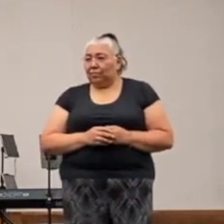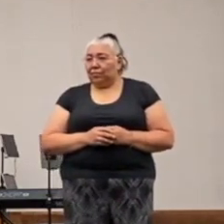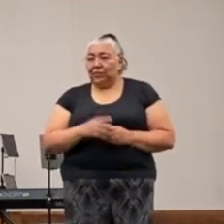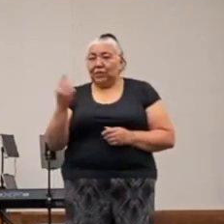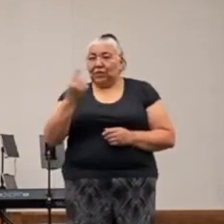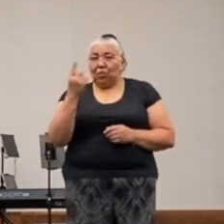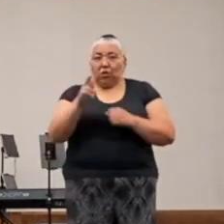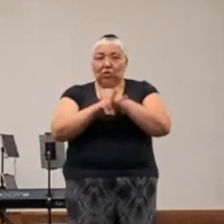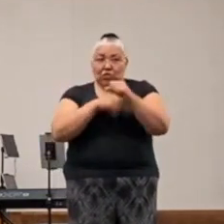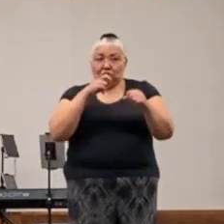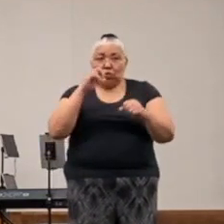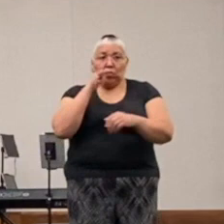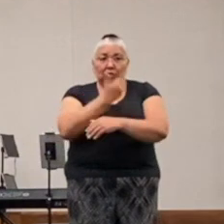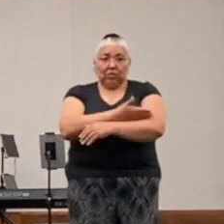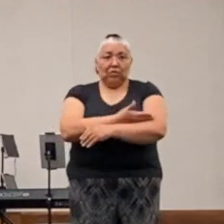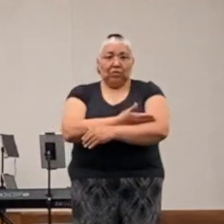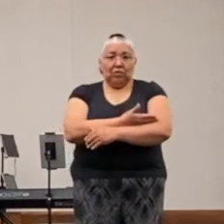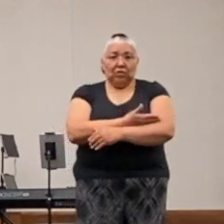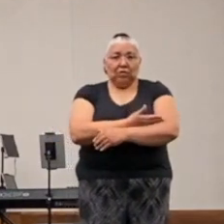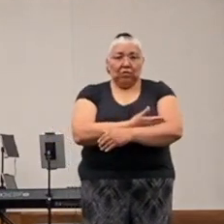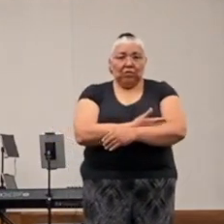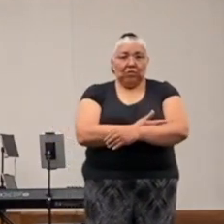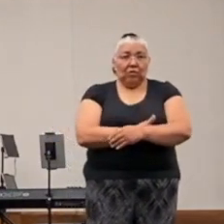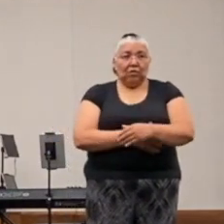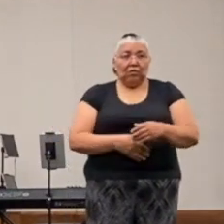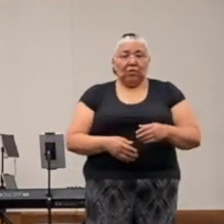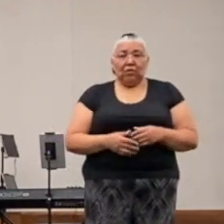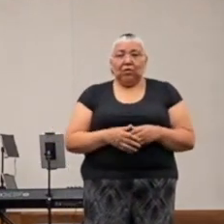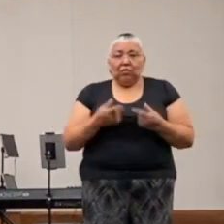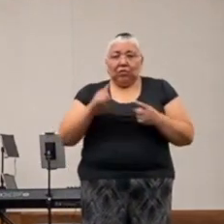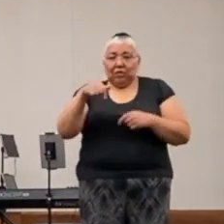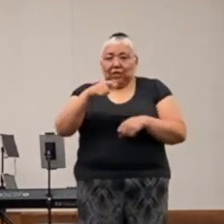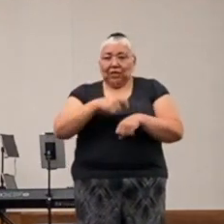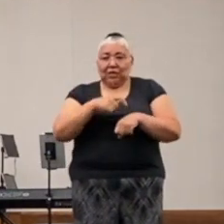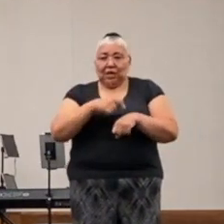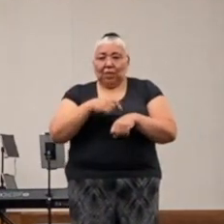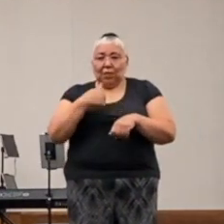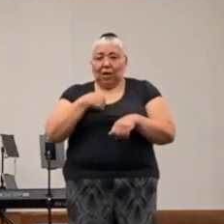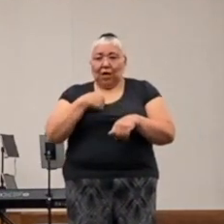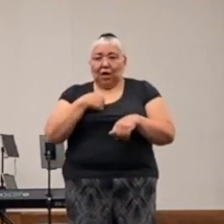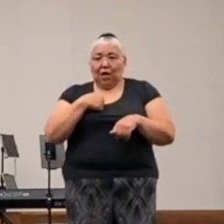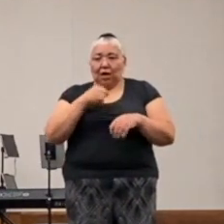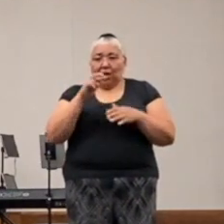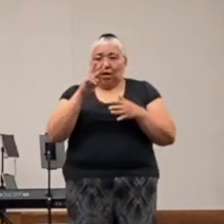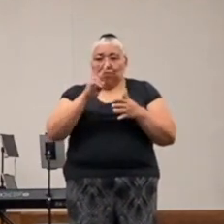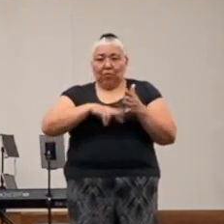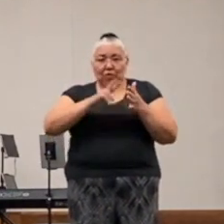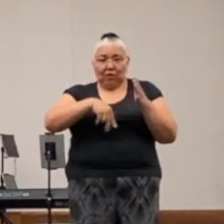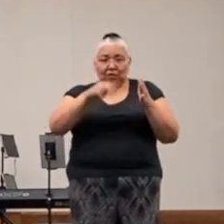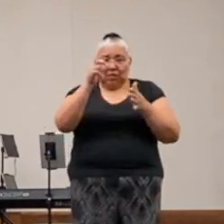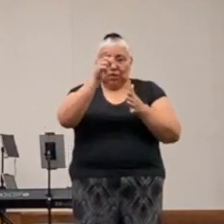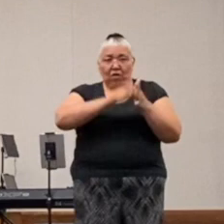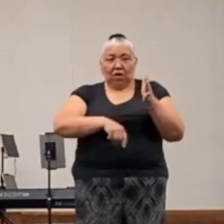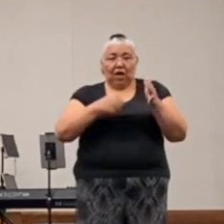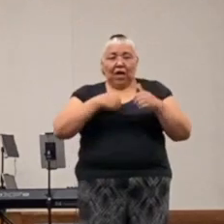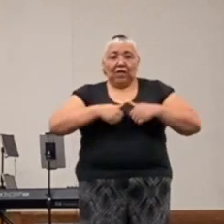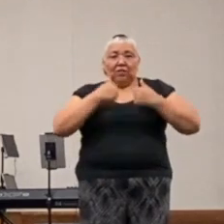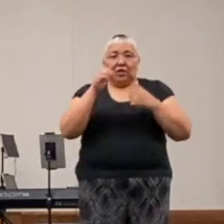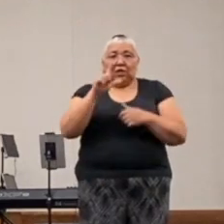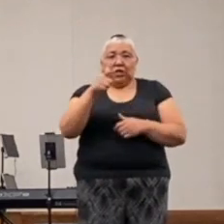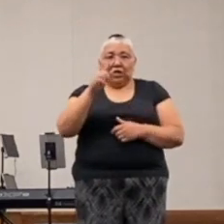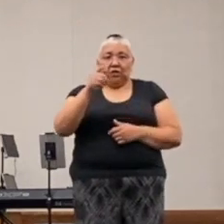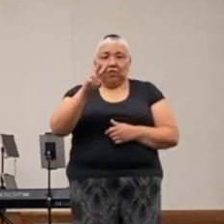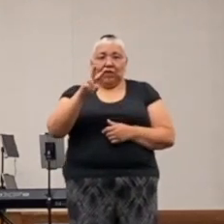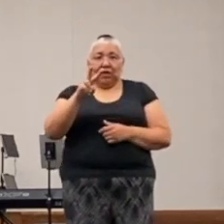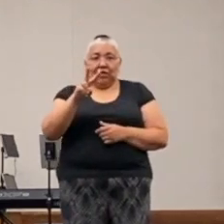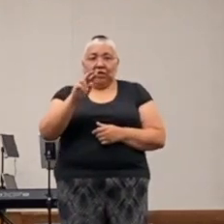Someone had stolen their daughter. At this time, as I'm reading this article, I lived in Las Vegas,